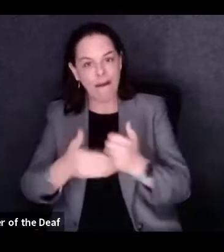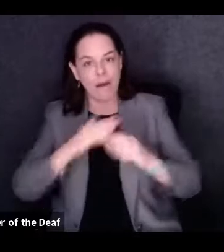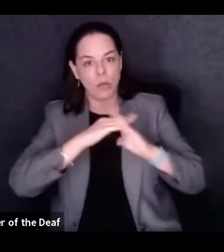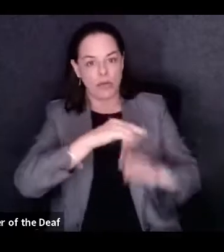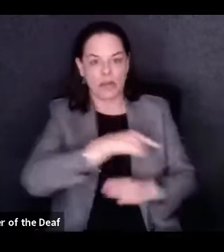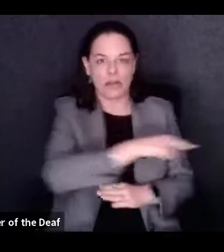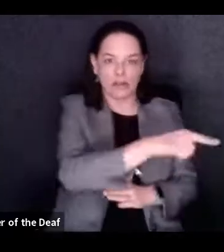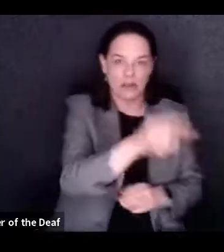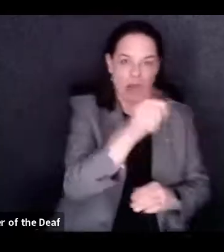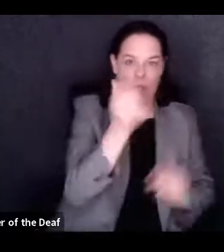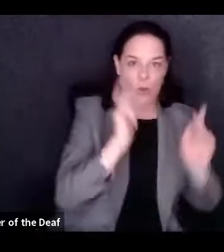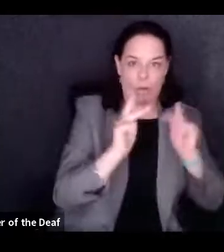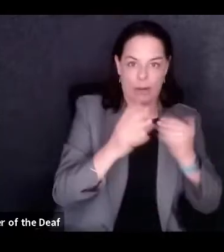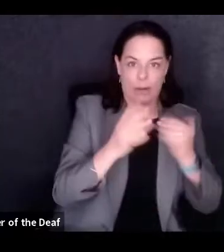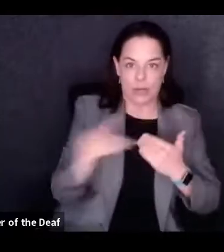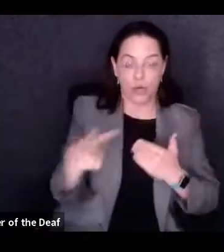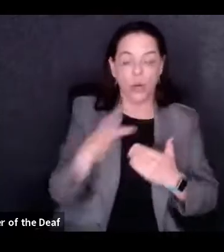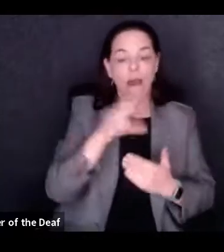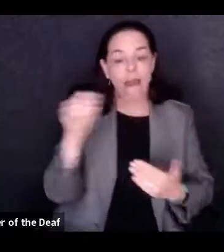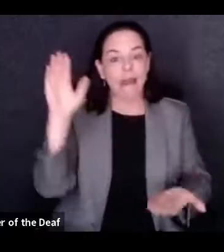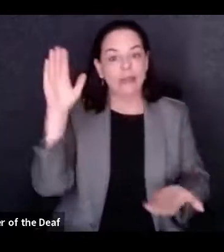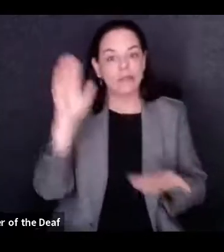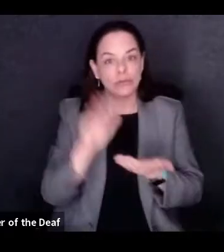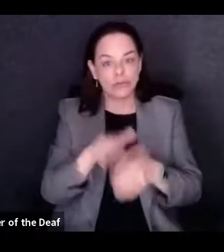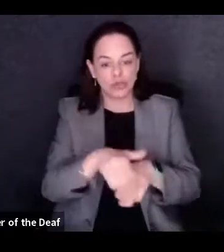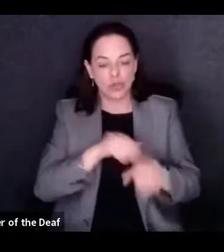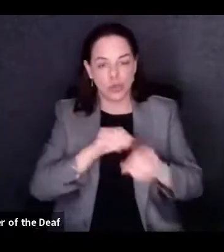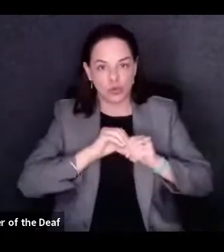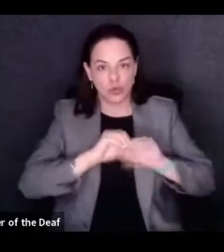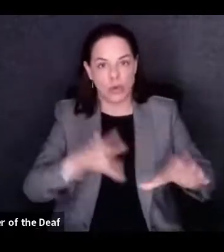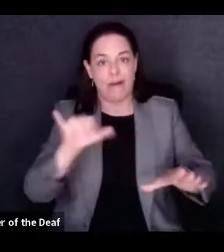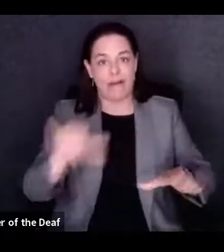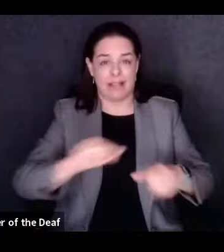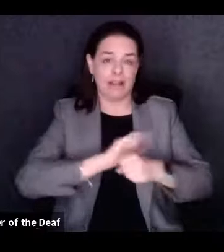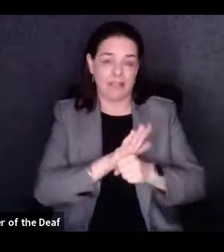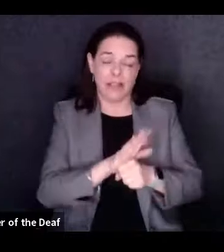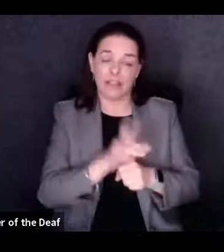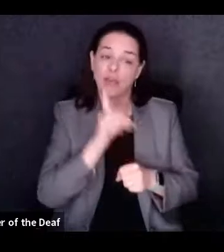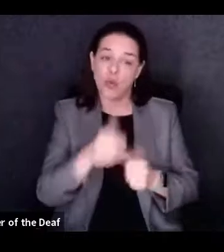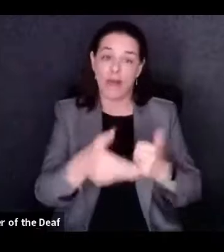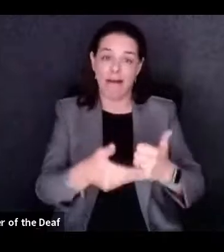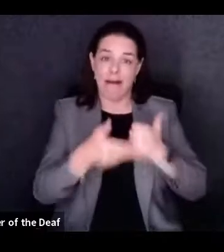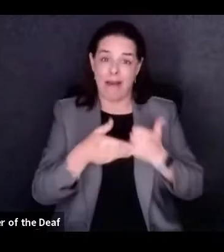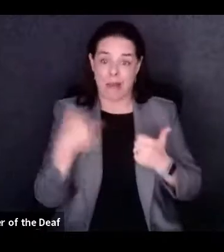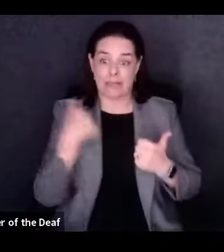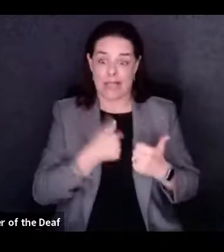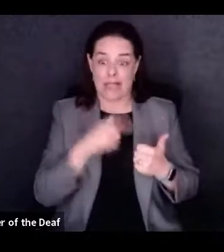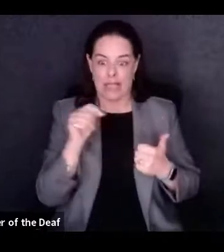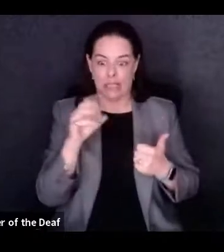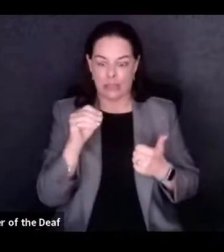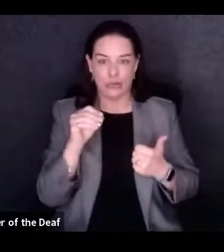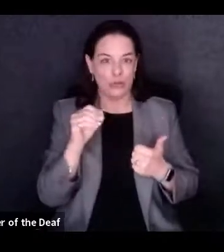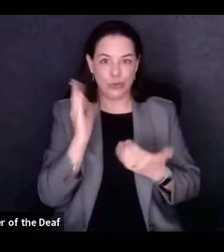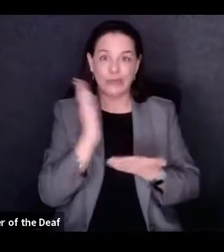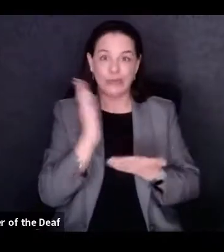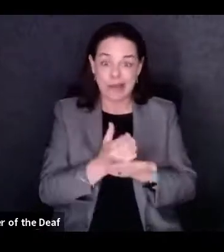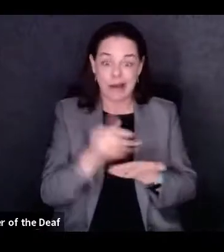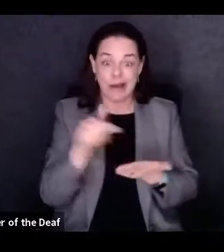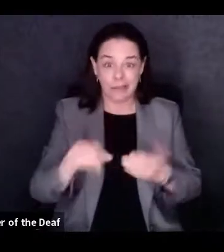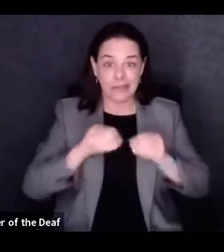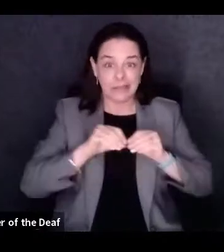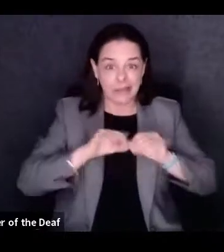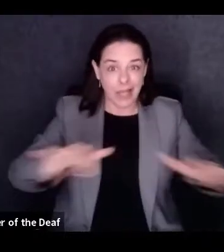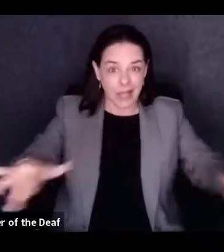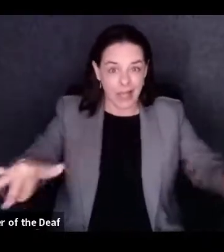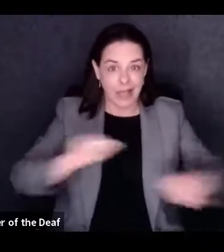and does help slow the spread of this disease. And it really helps us to get out of this pandemic. So please consider